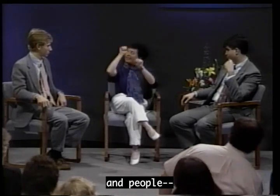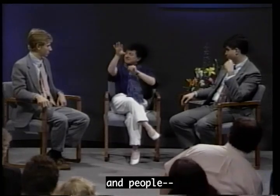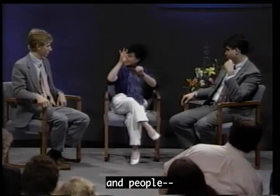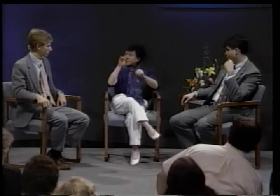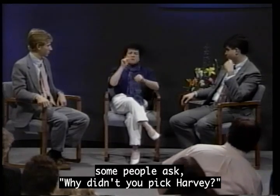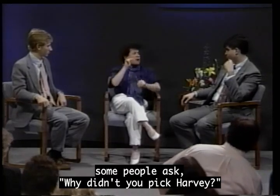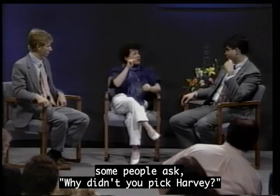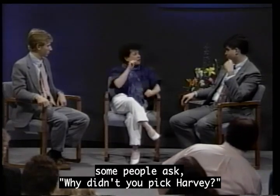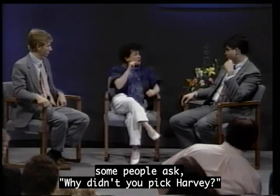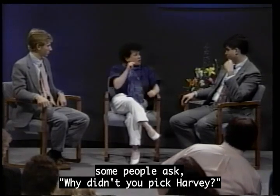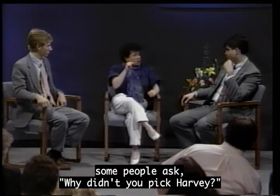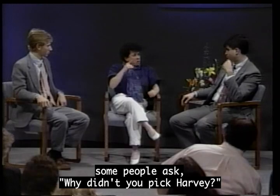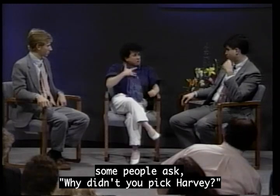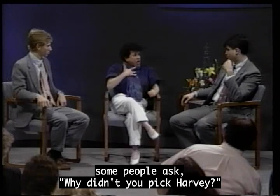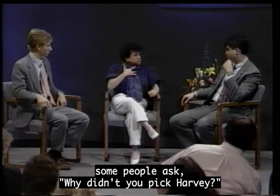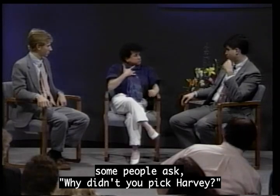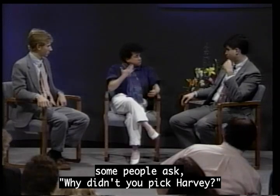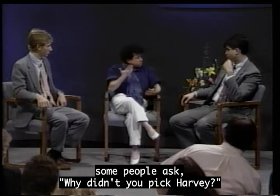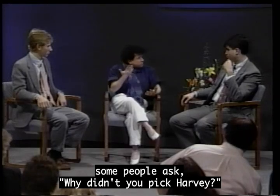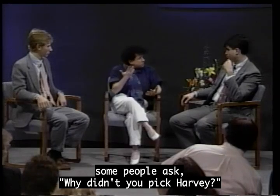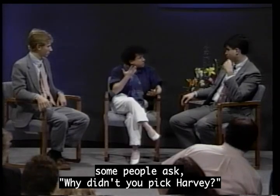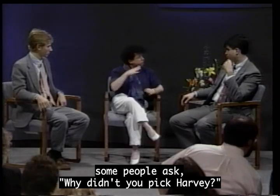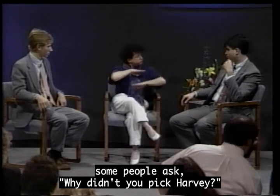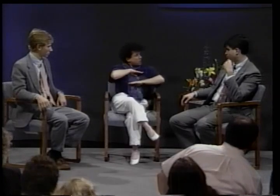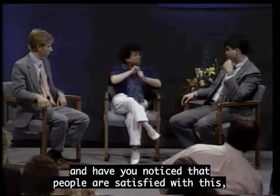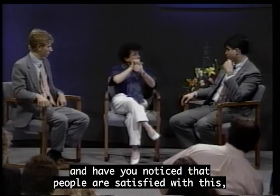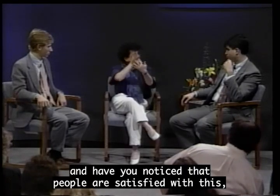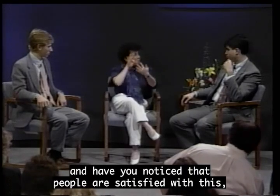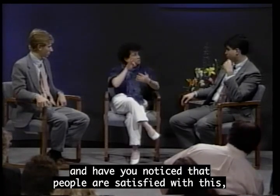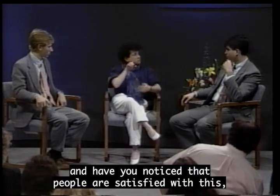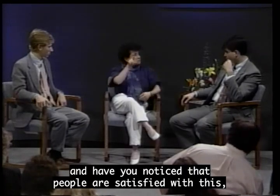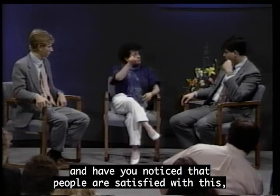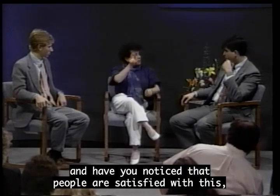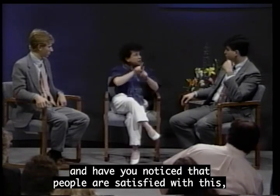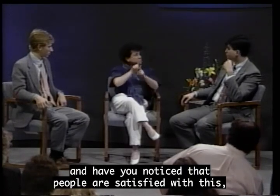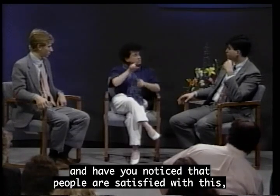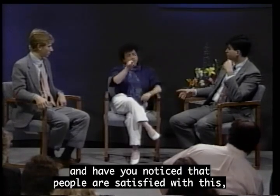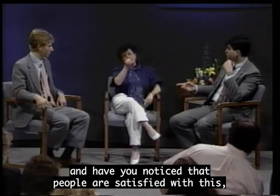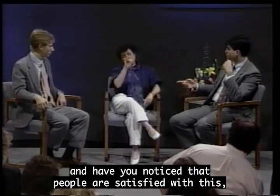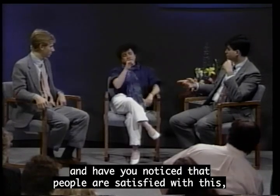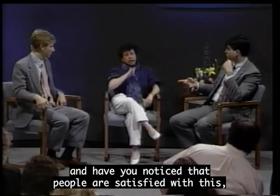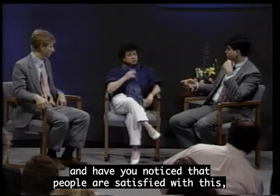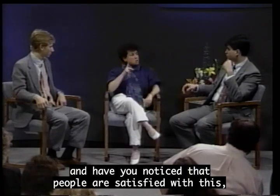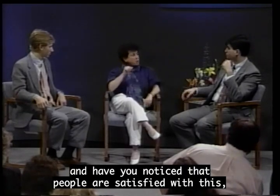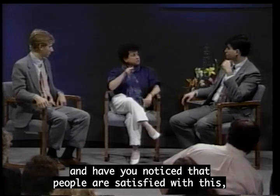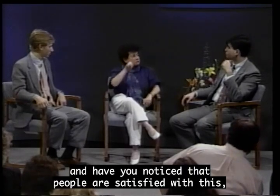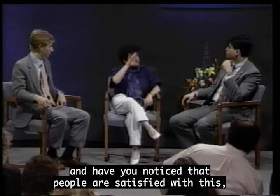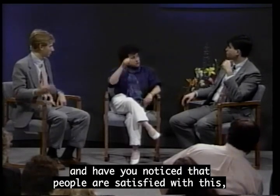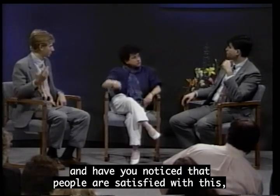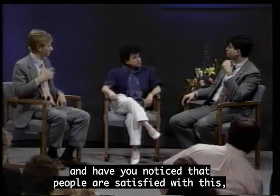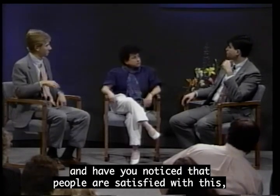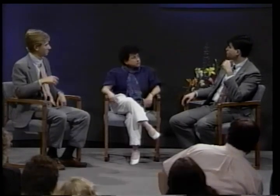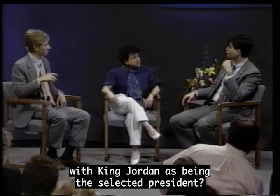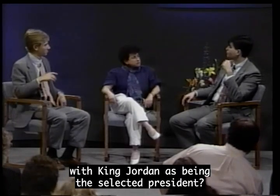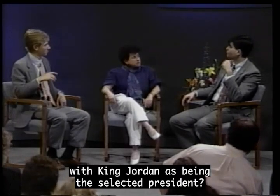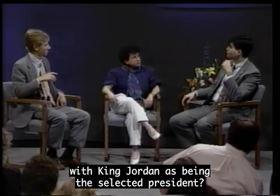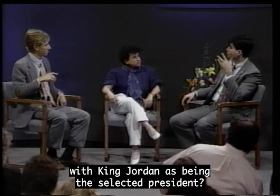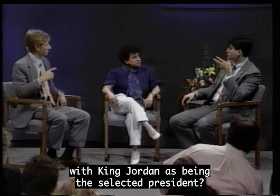you pick Harvey? And have you noticed that people are satisfied with this, with King Jordan as being the